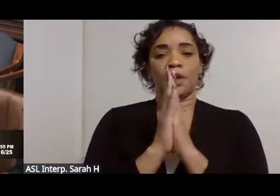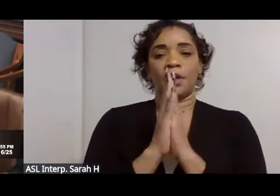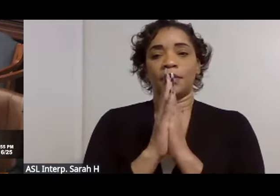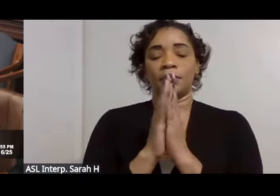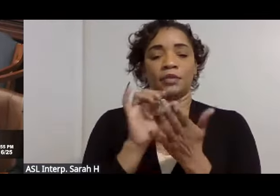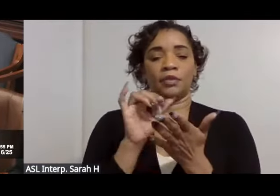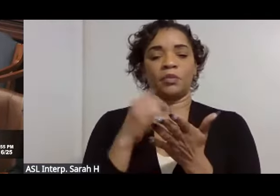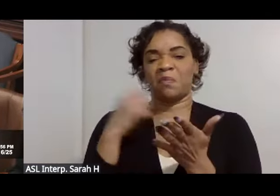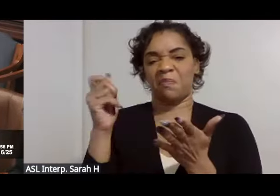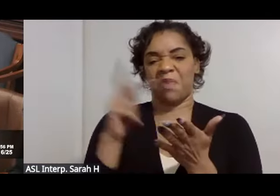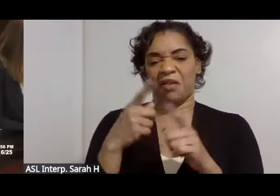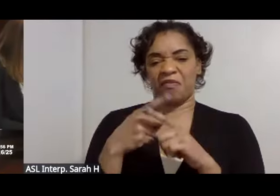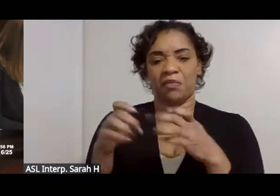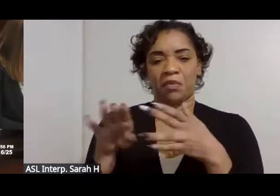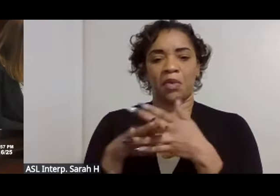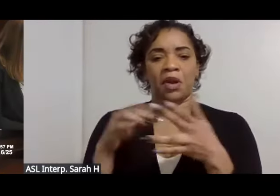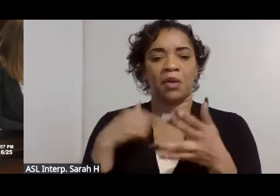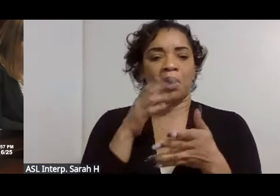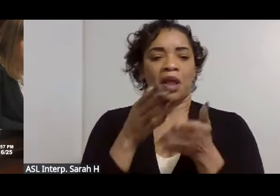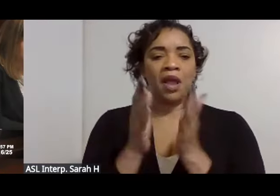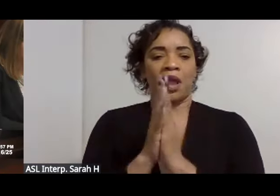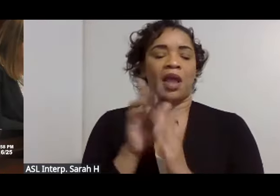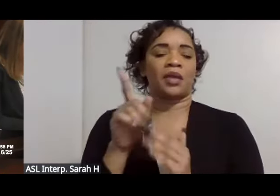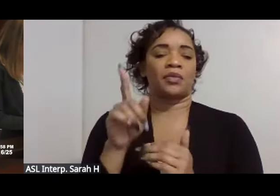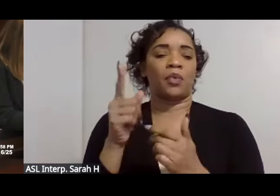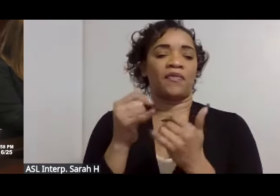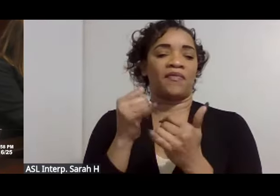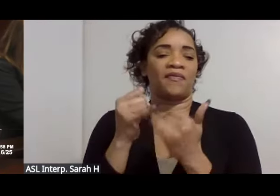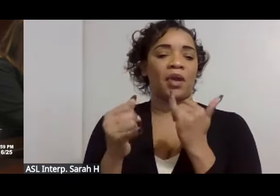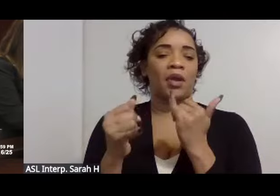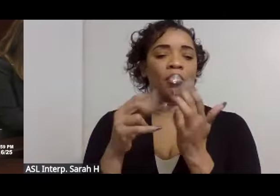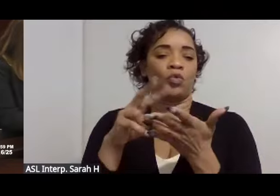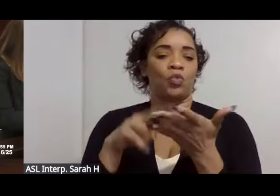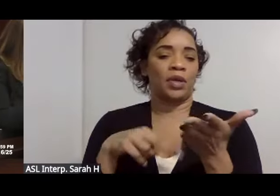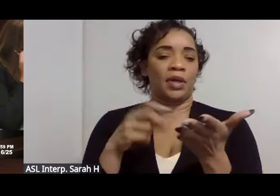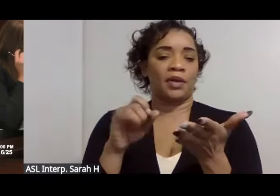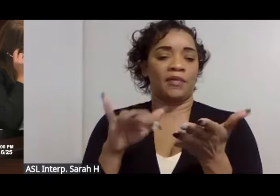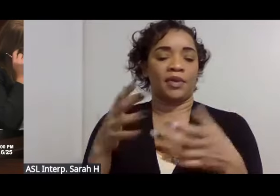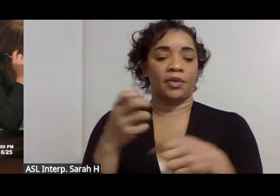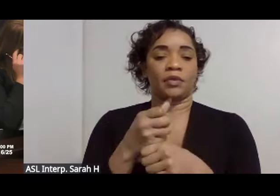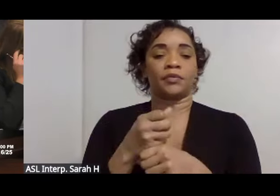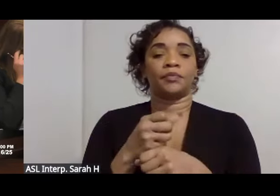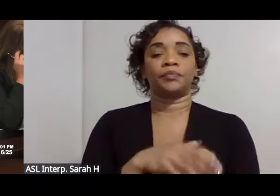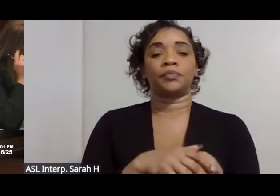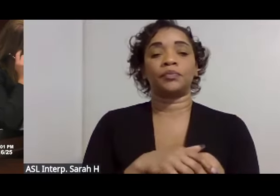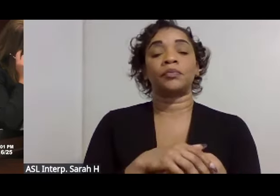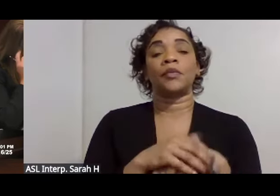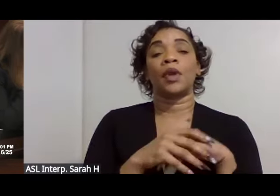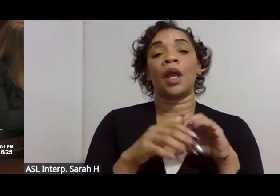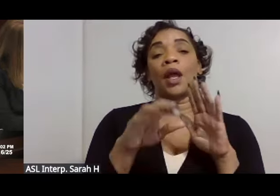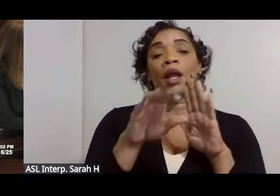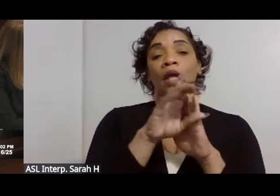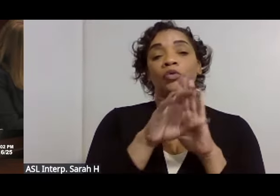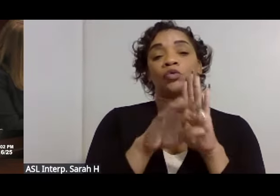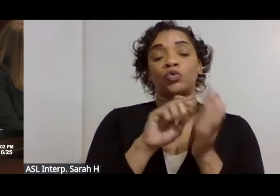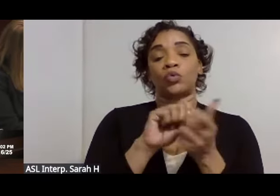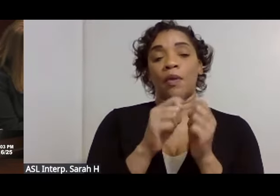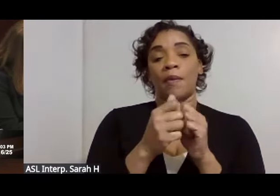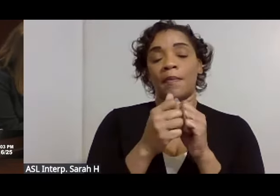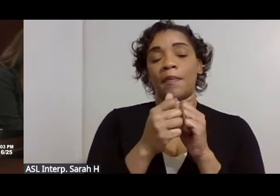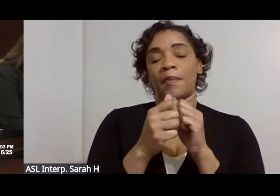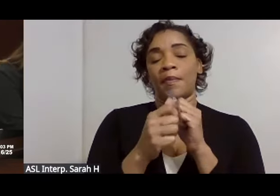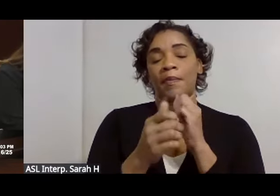Sure. Sure. Okay, so Constitutional Amendment 2 requires Secretary of State verify citizenship